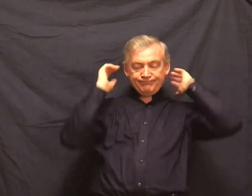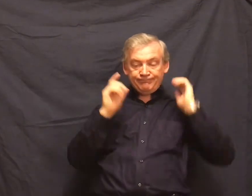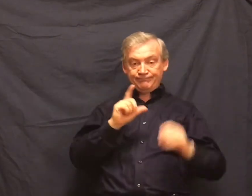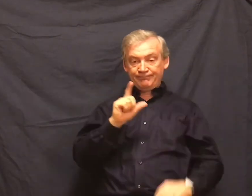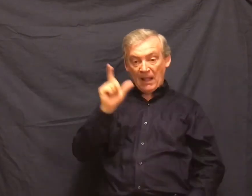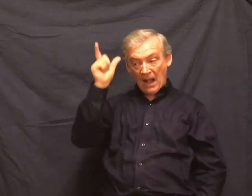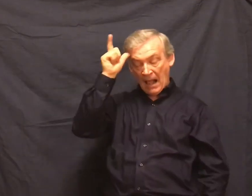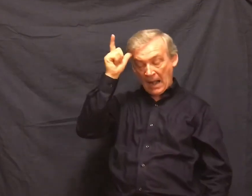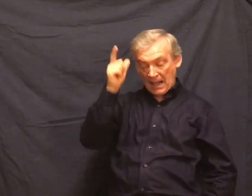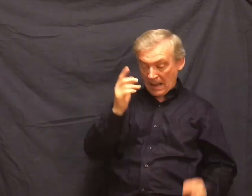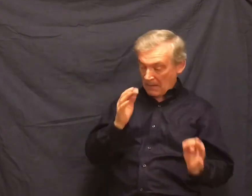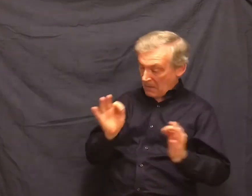right.